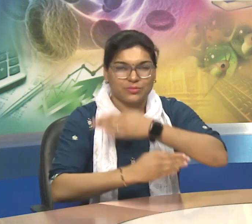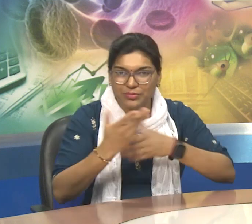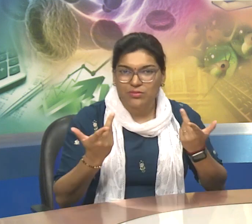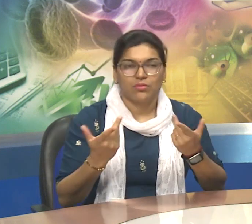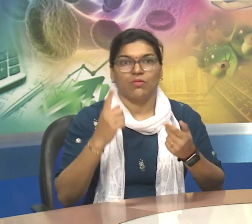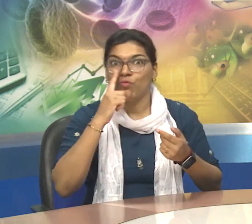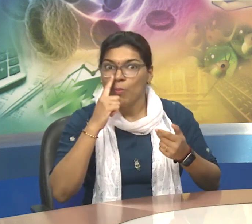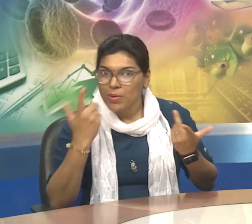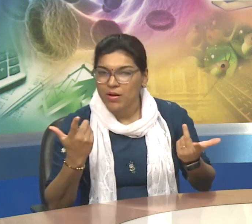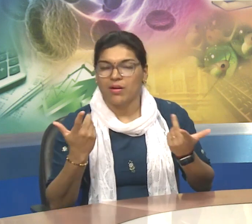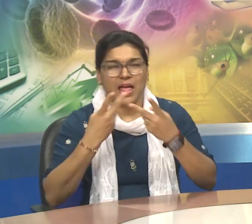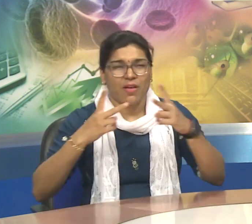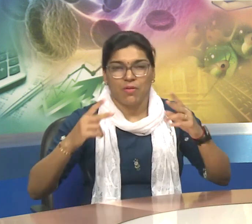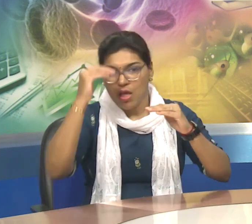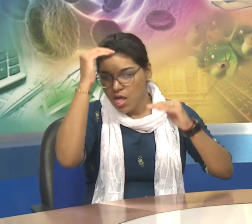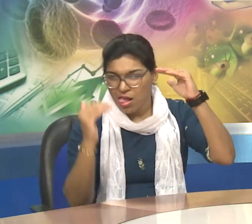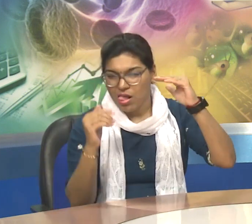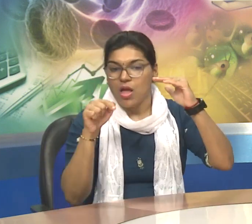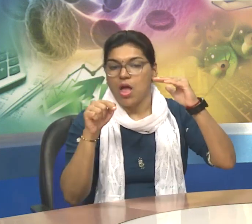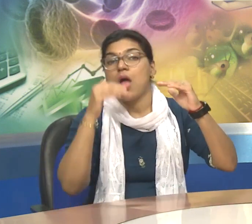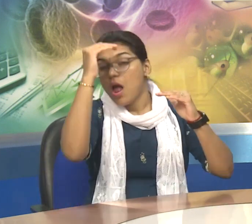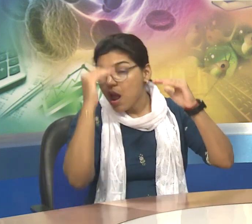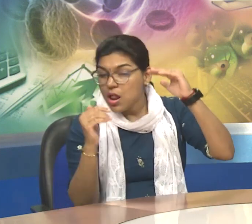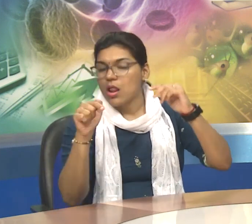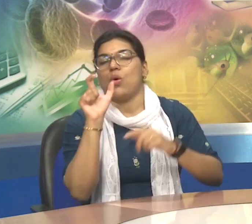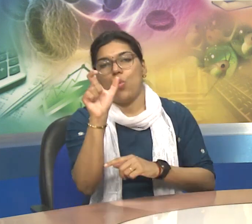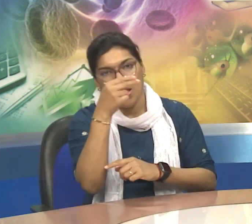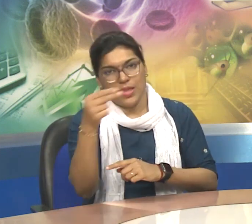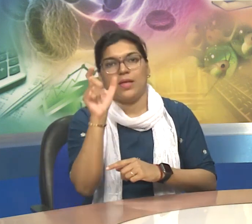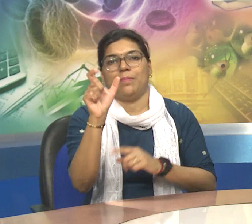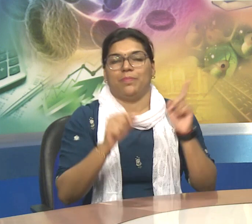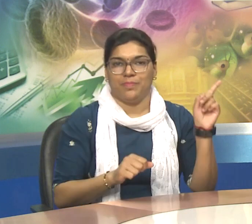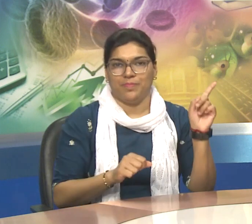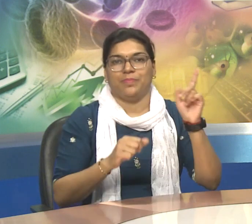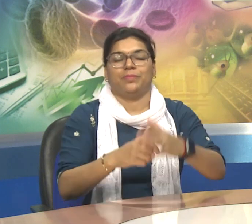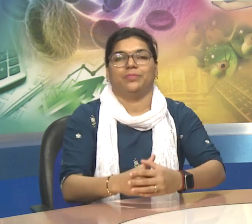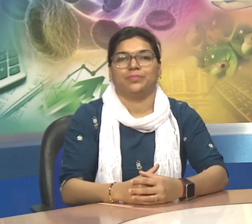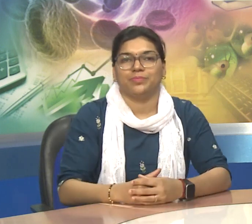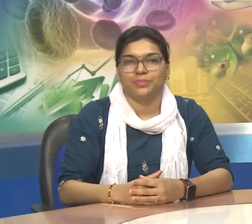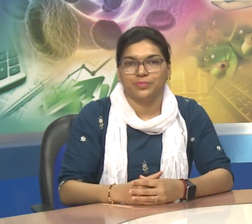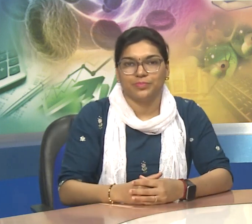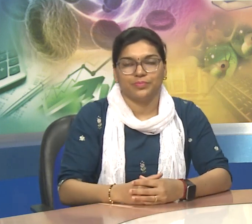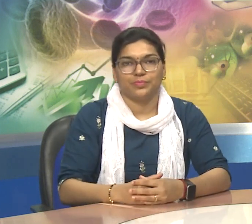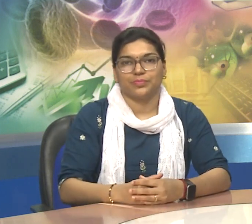differentiate between men, women, rich, poor, or on caste basis.